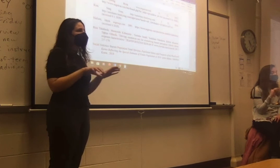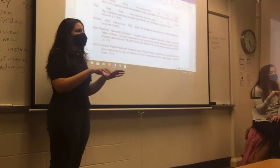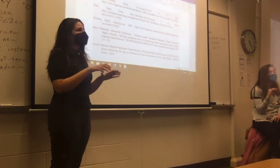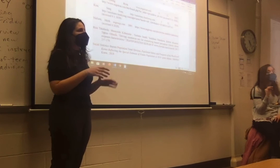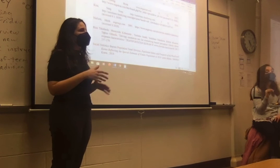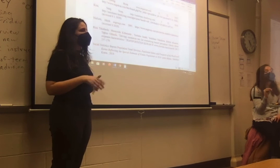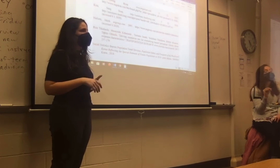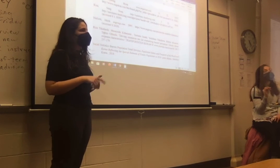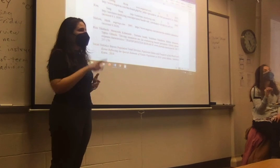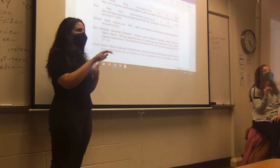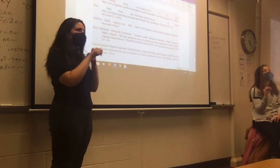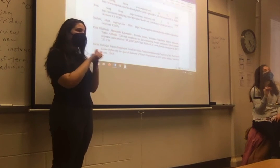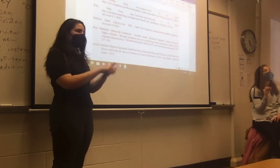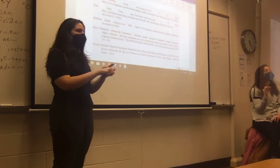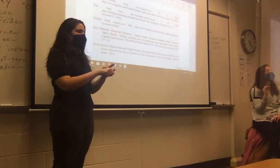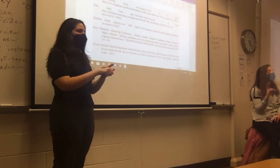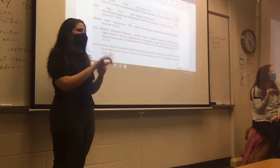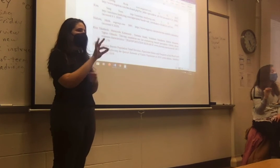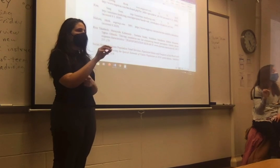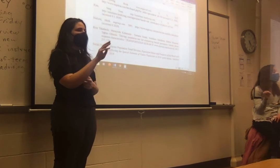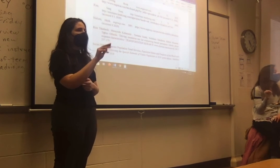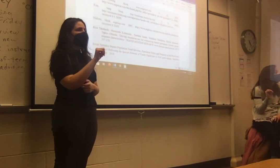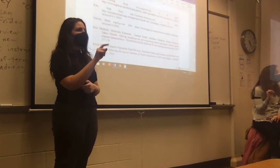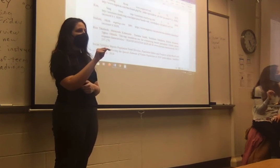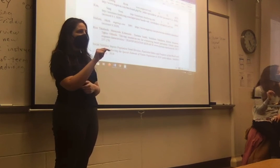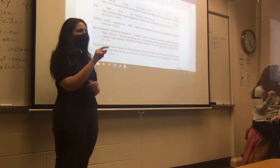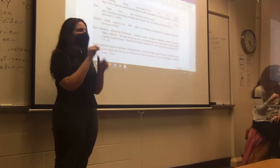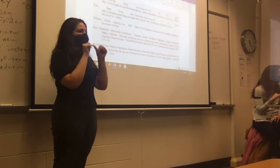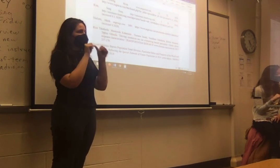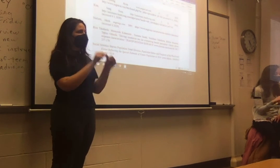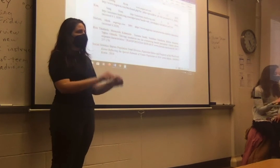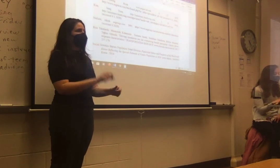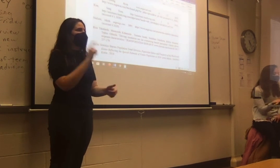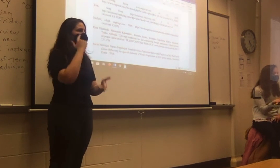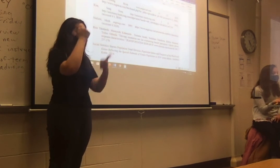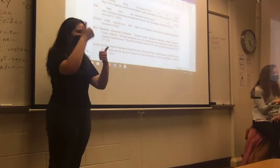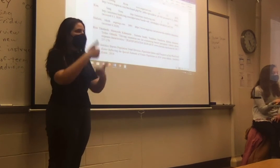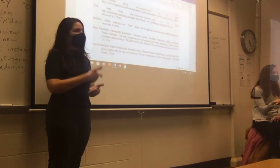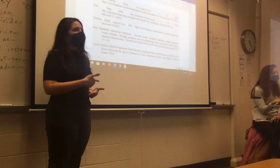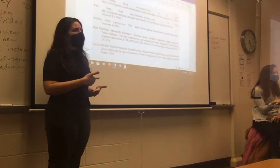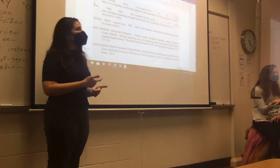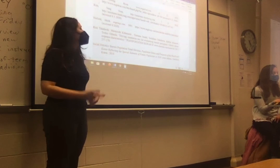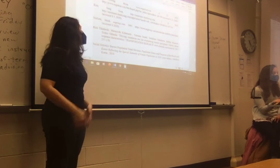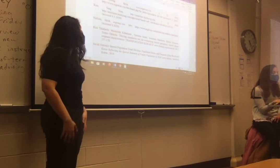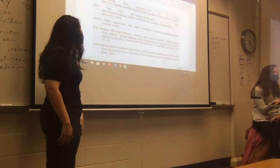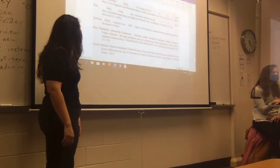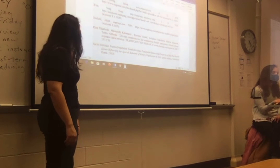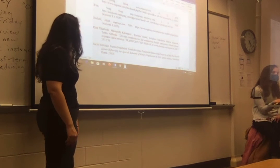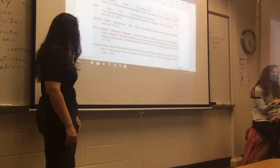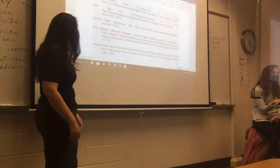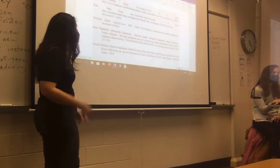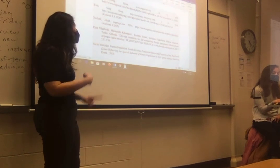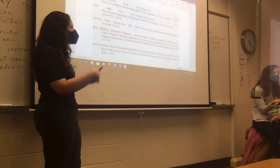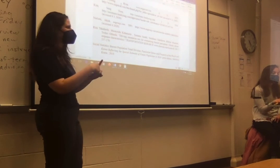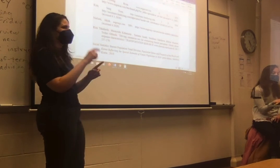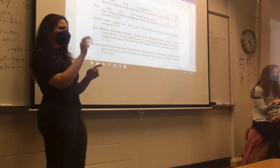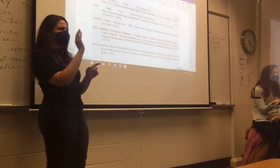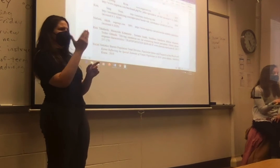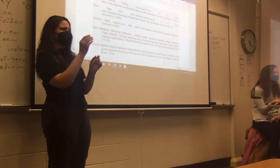follow the formatting consistently for every source. Also, these kinds of things with the spacing,